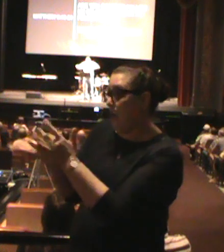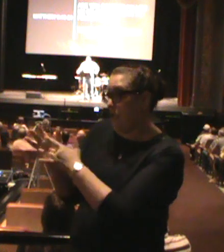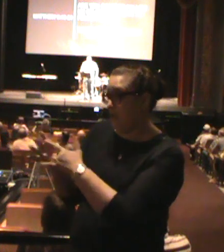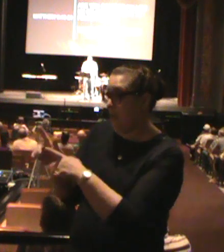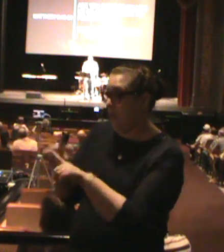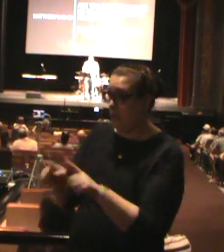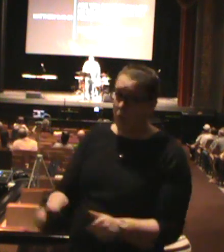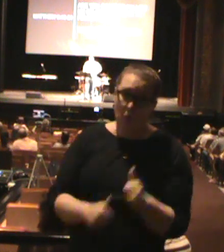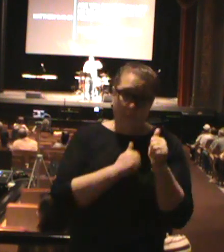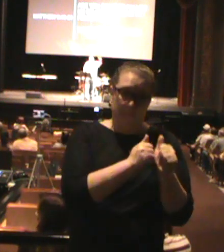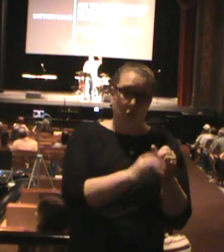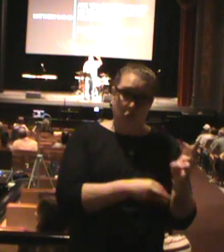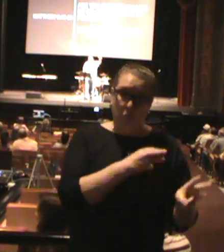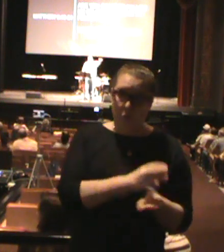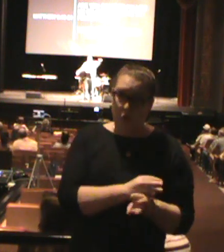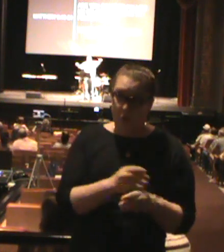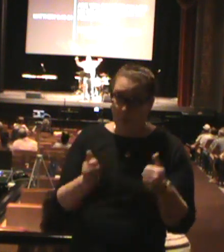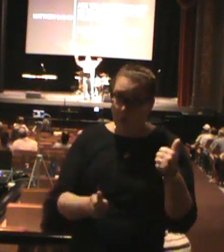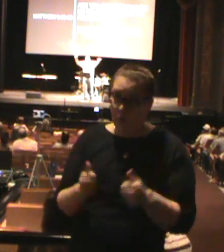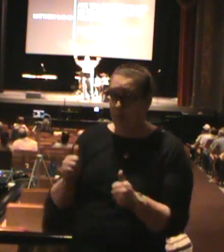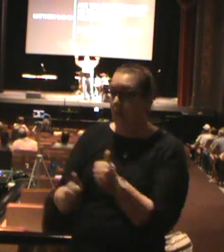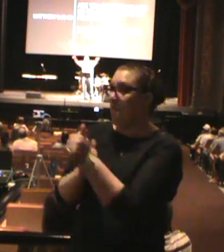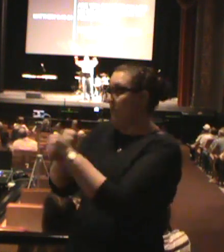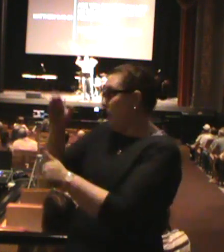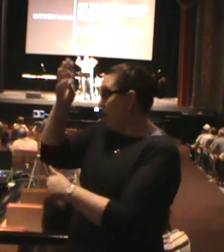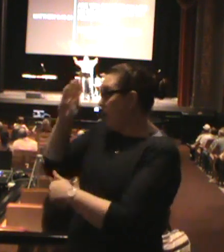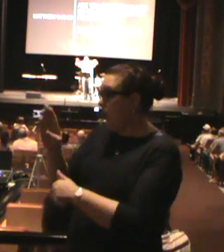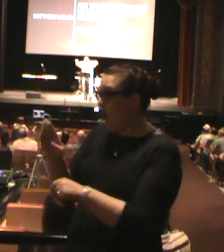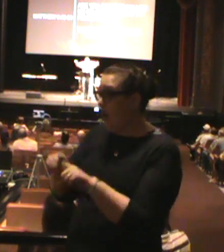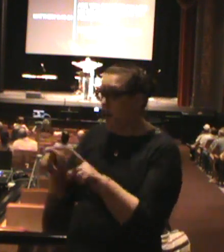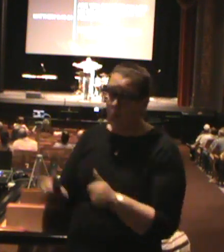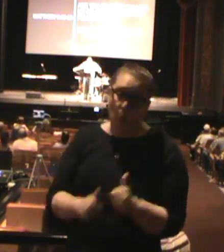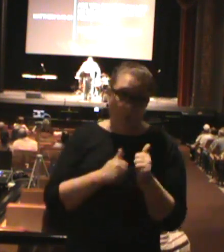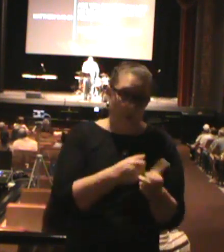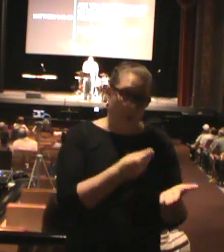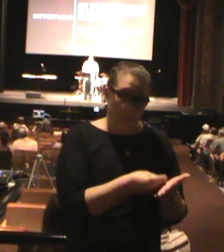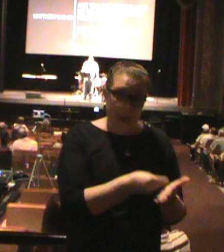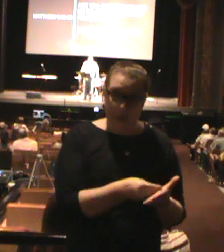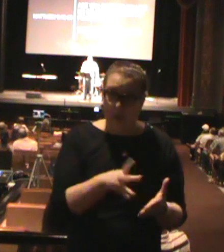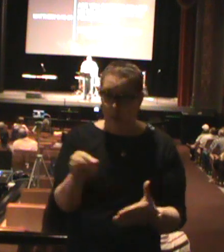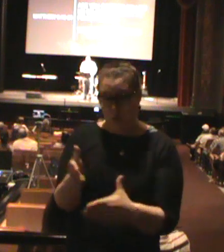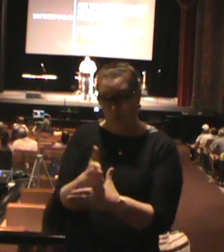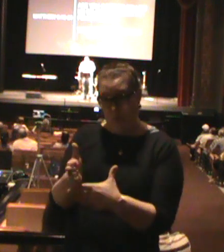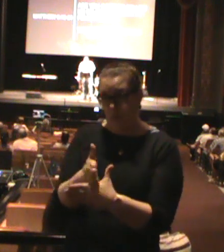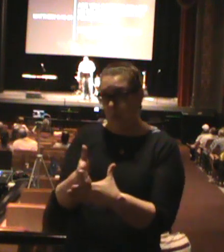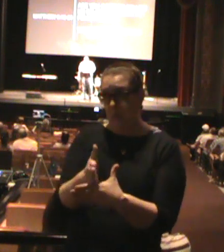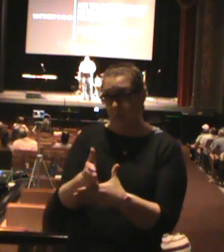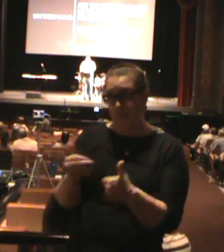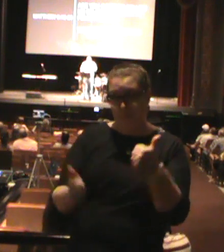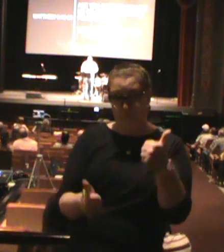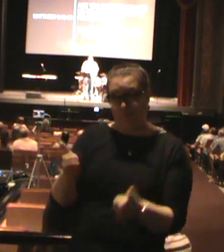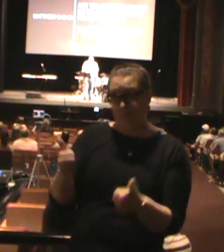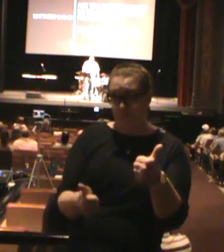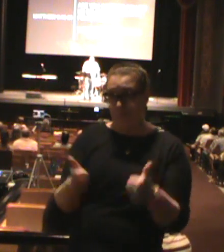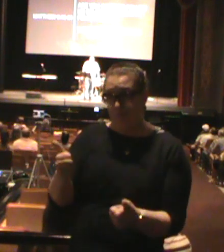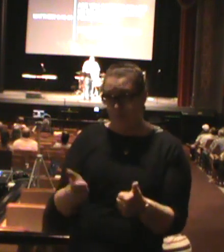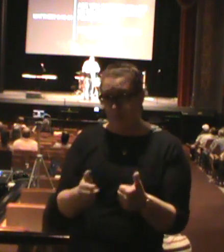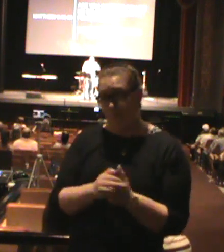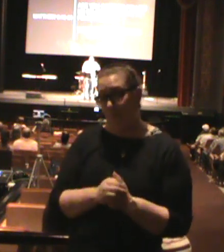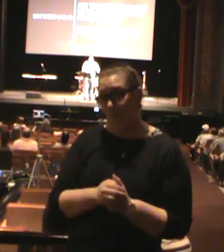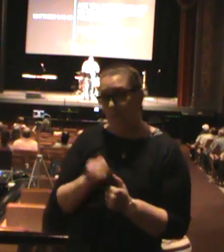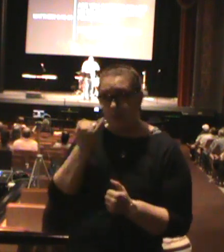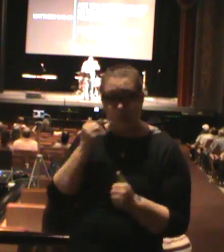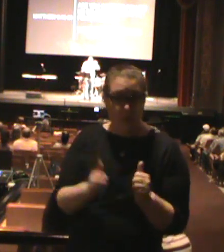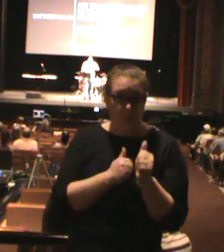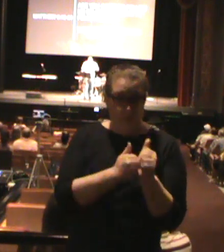the world? You're going to follow God, or are you going to follow money? Because there's no in between. If you're following money and the things of this world, you're going